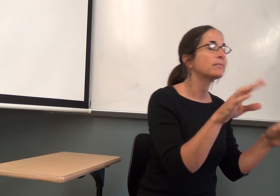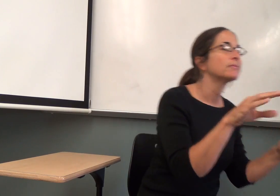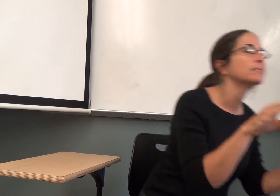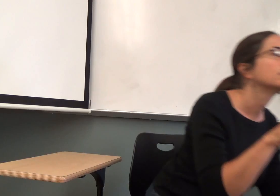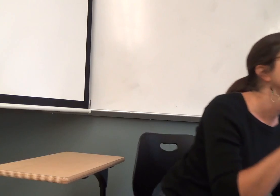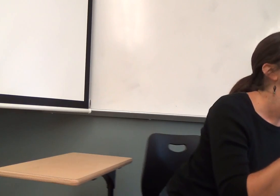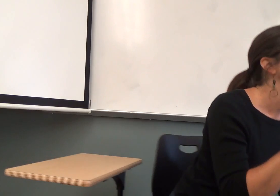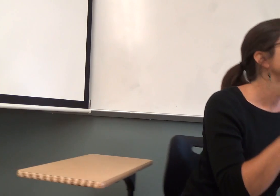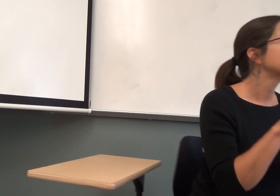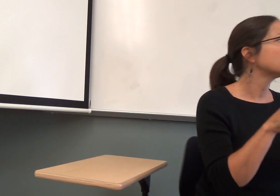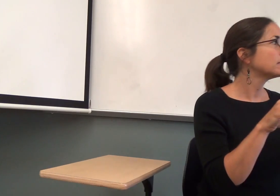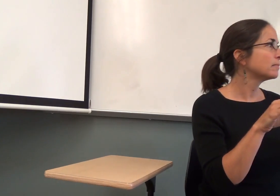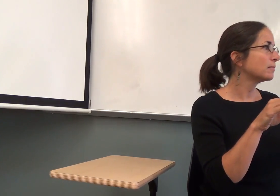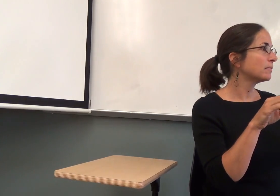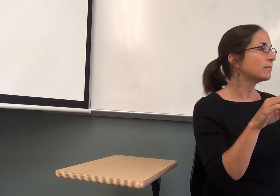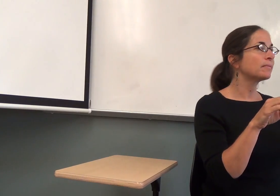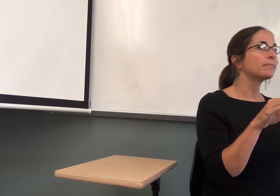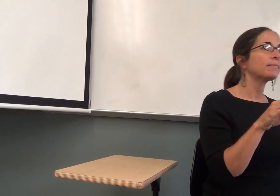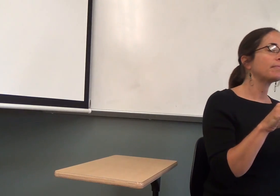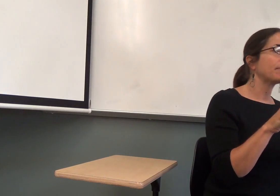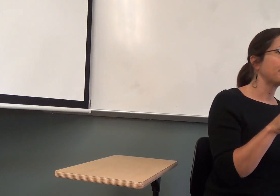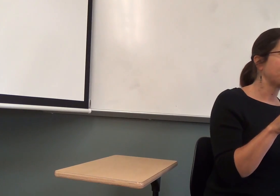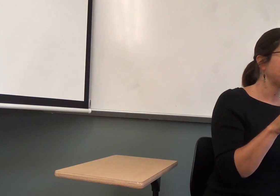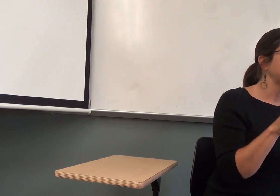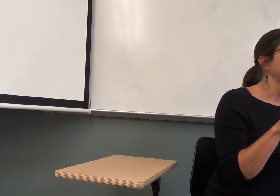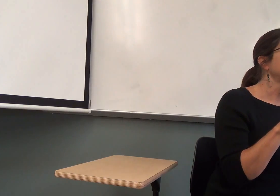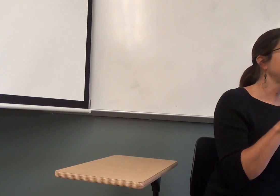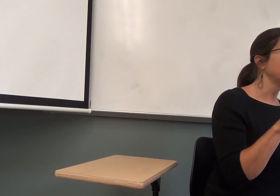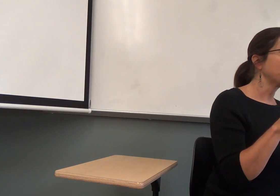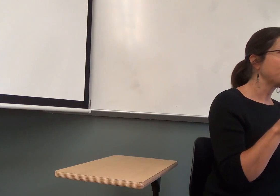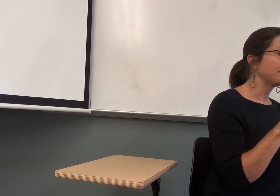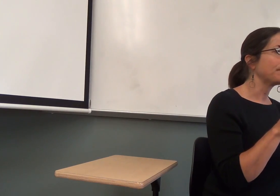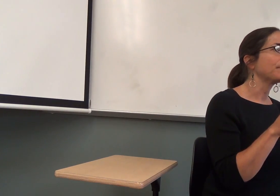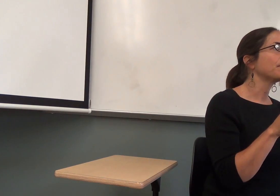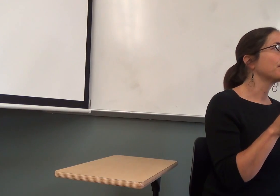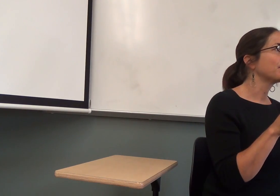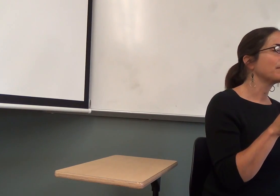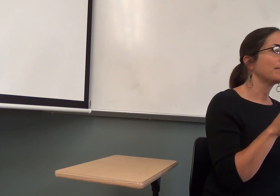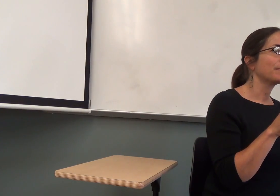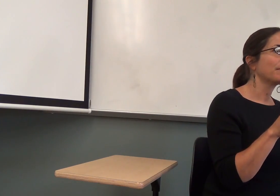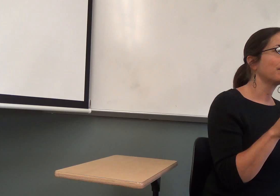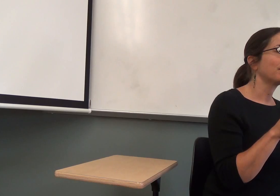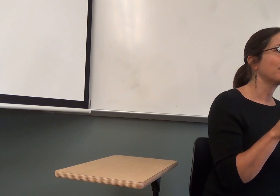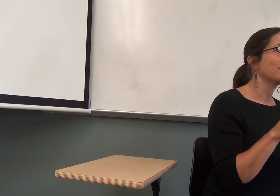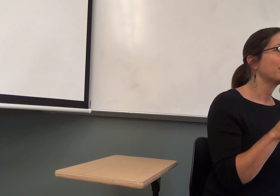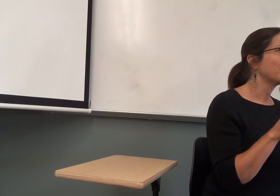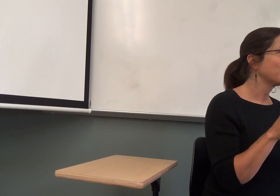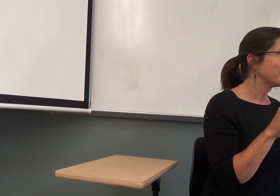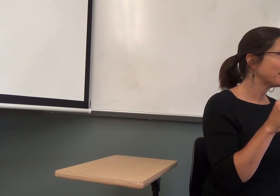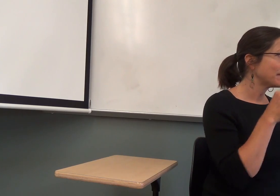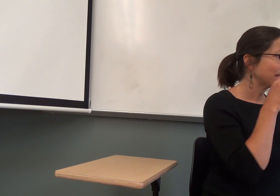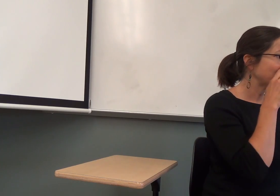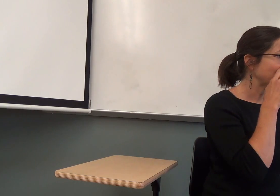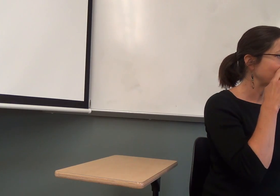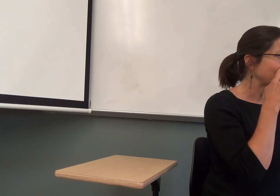Mike, can you work with David? I write your ideas, you write mine.